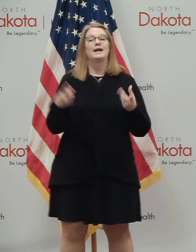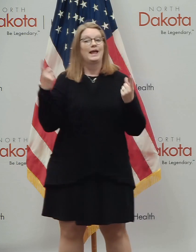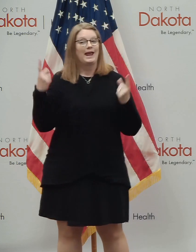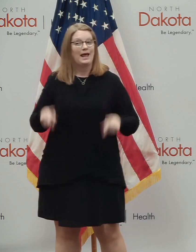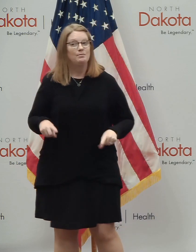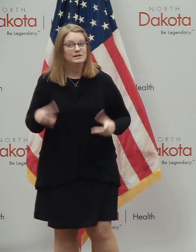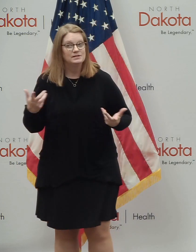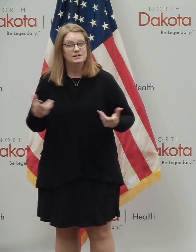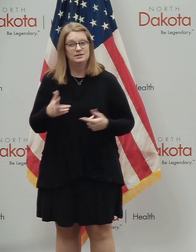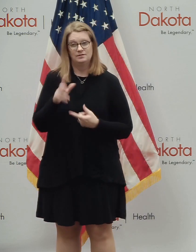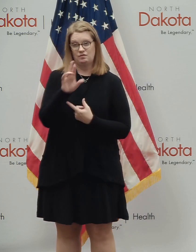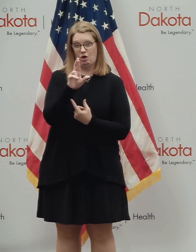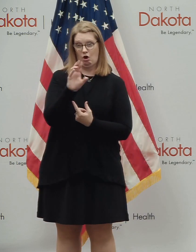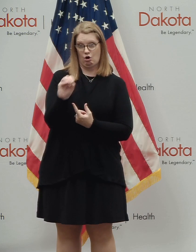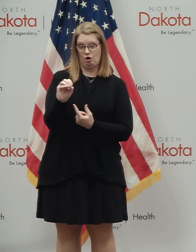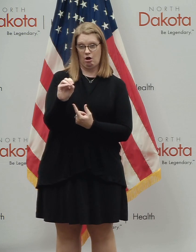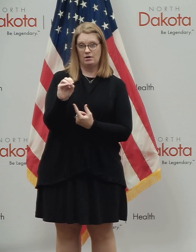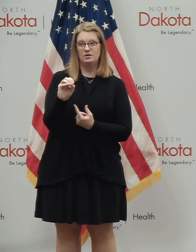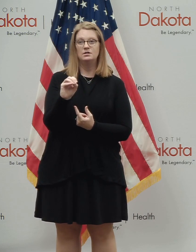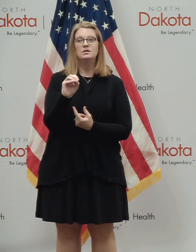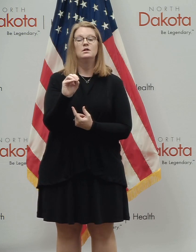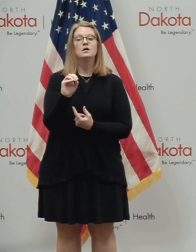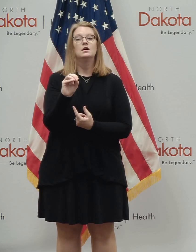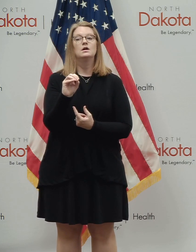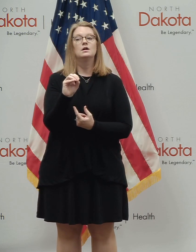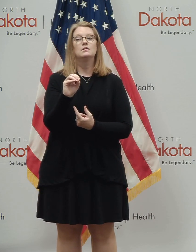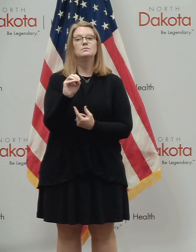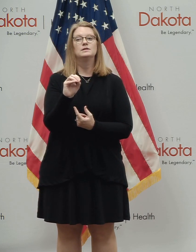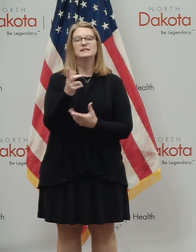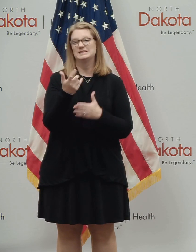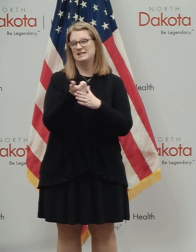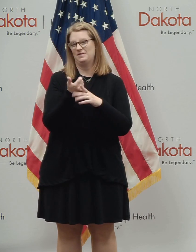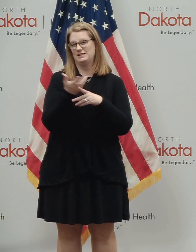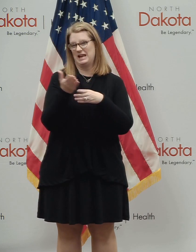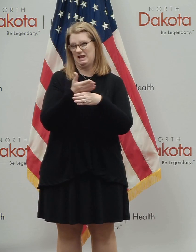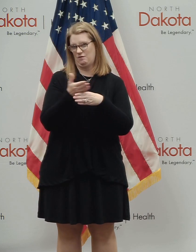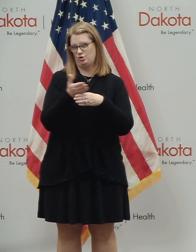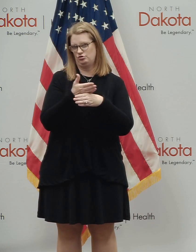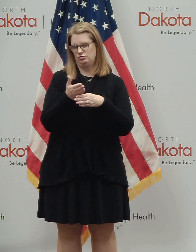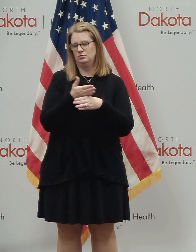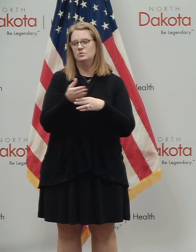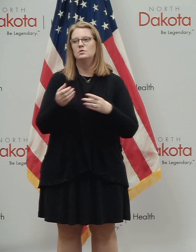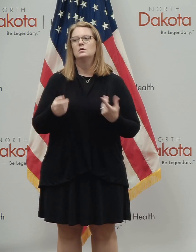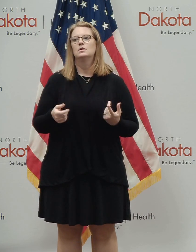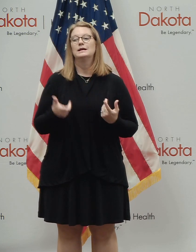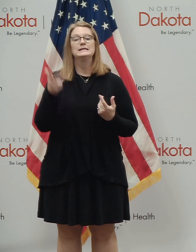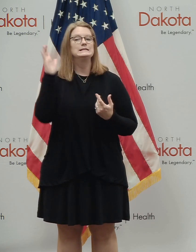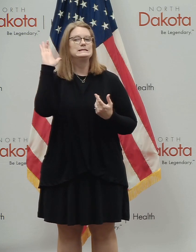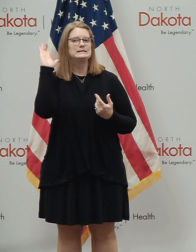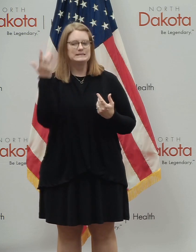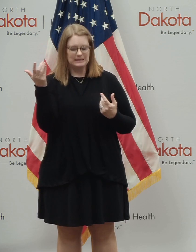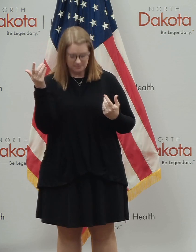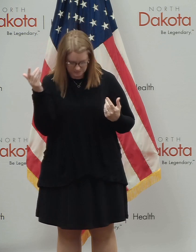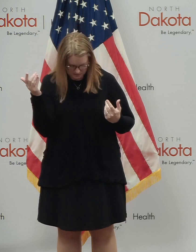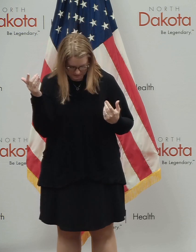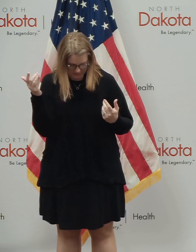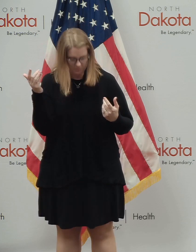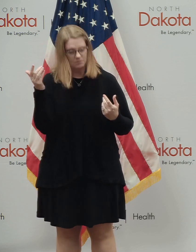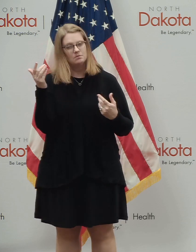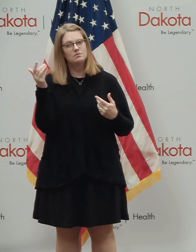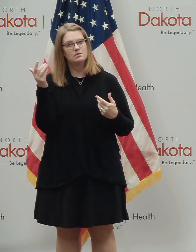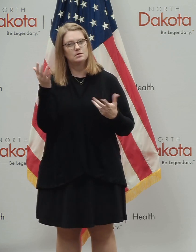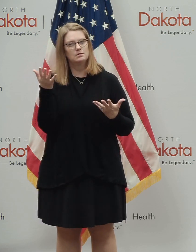turns out the R0, like a lot of other numbers in COVID math, is an average. And it appears now, again,